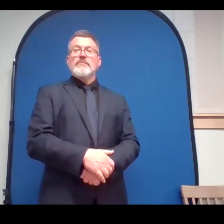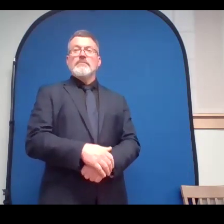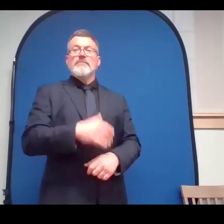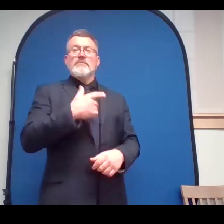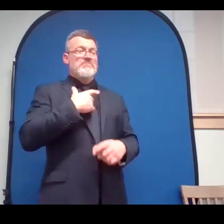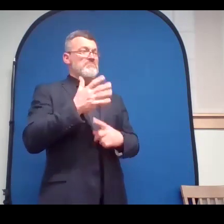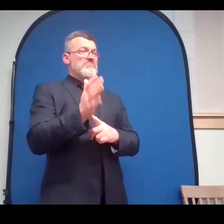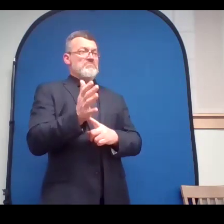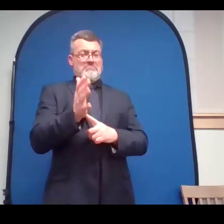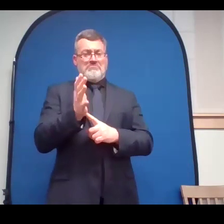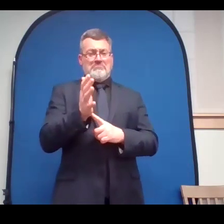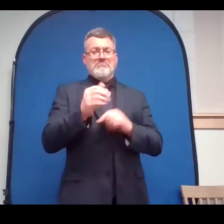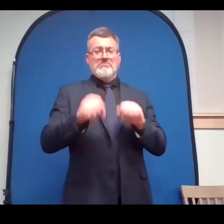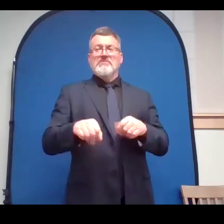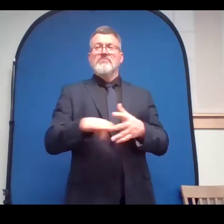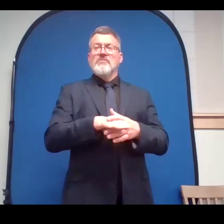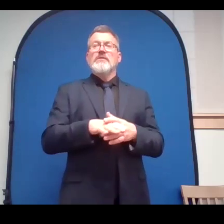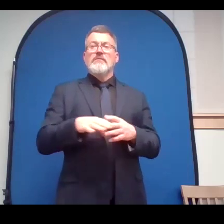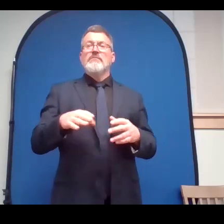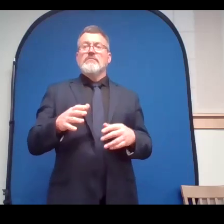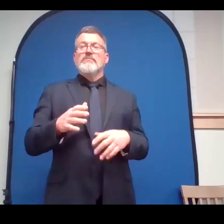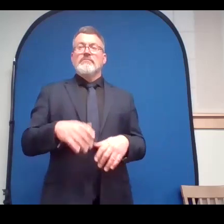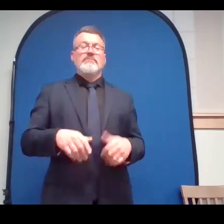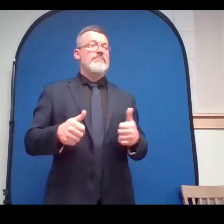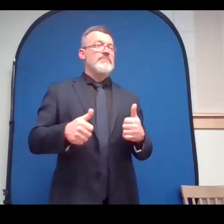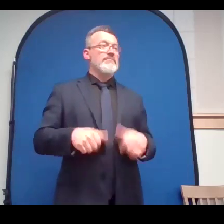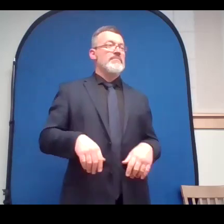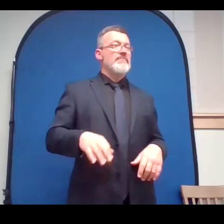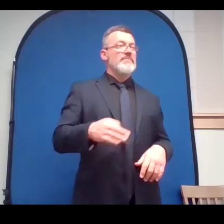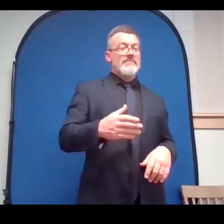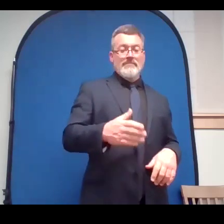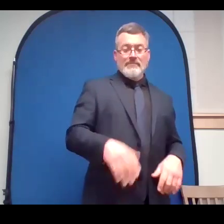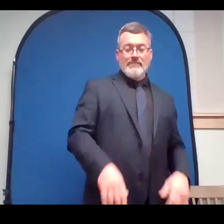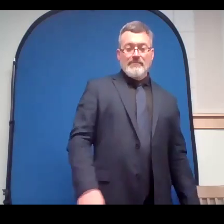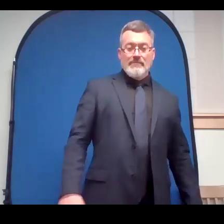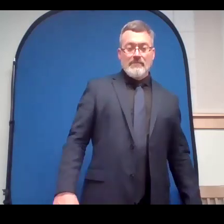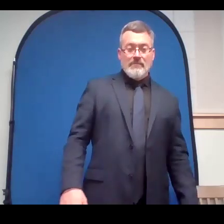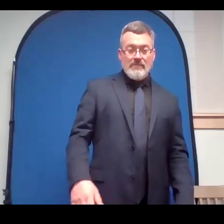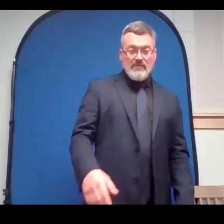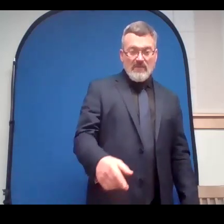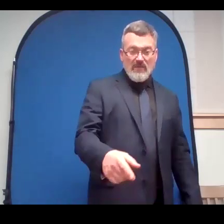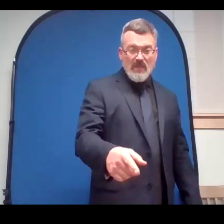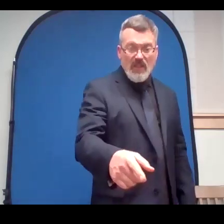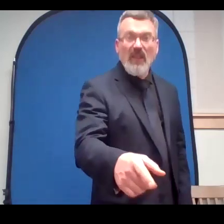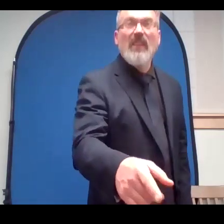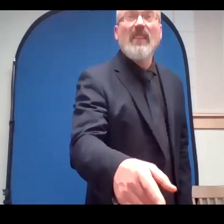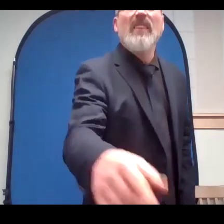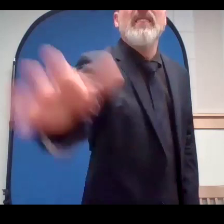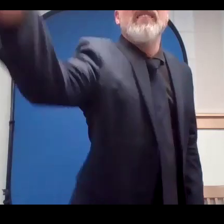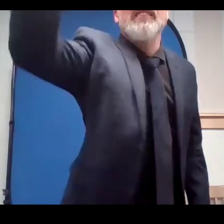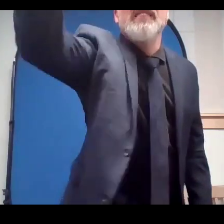fine. 5 minutes. We'll take a 5 minute break. Thank you. You can go on for a little